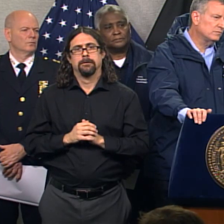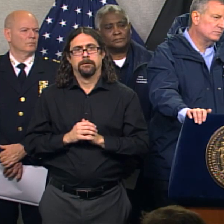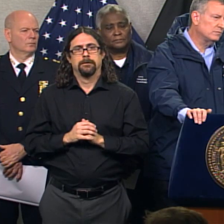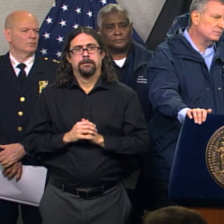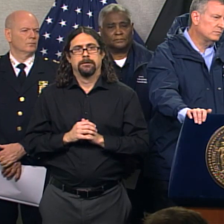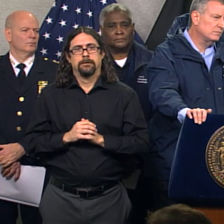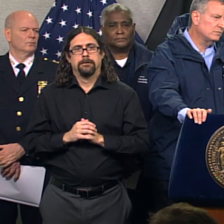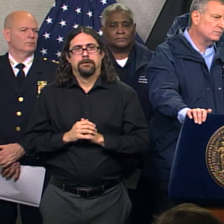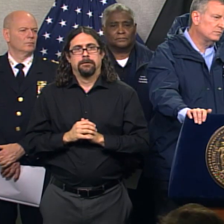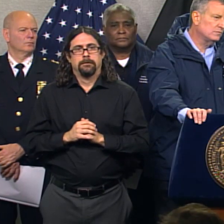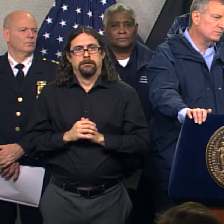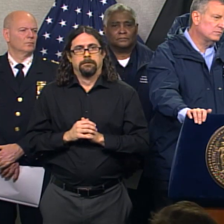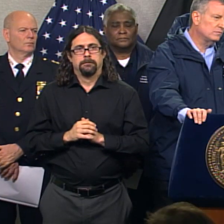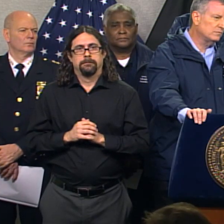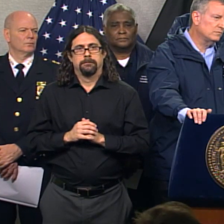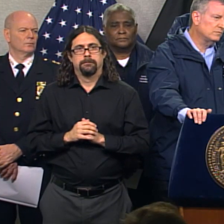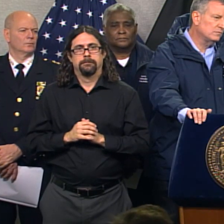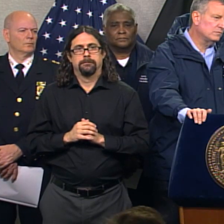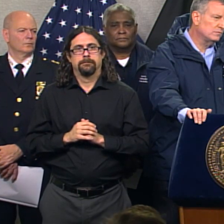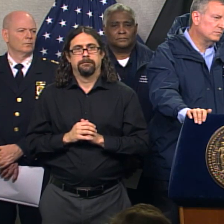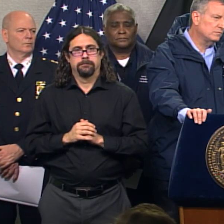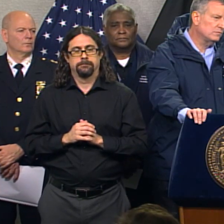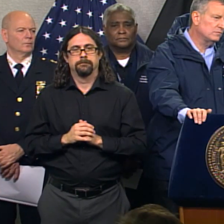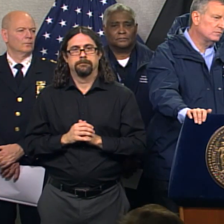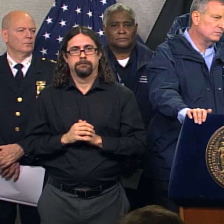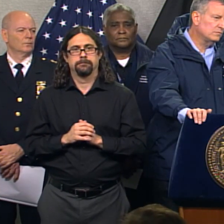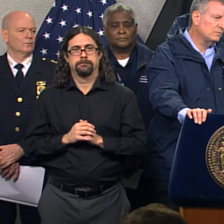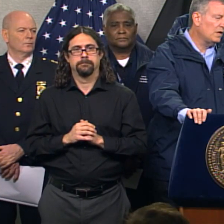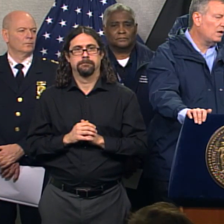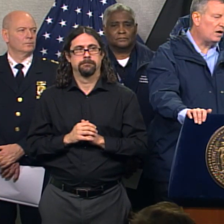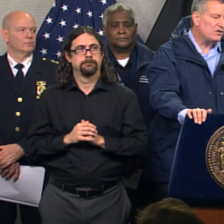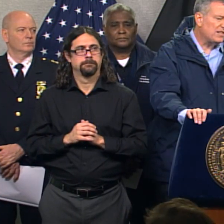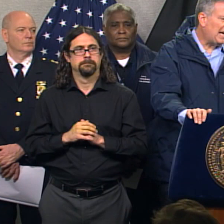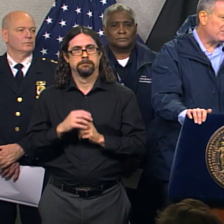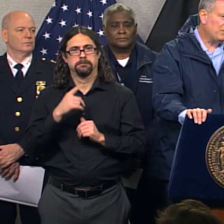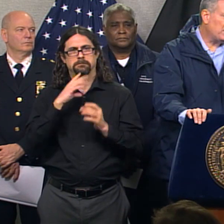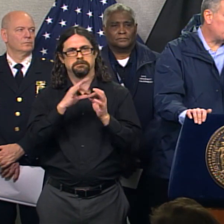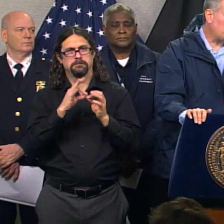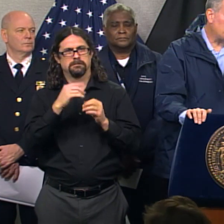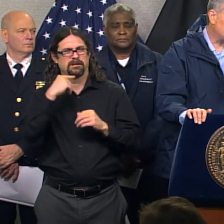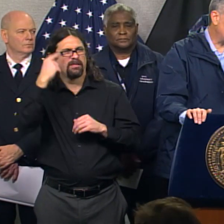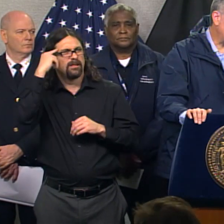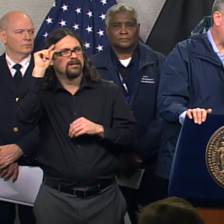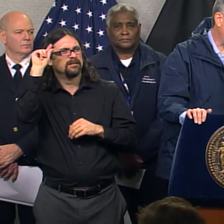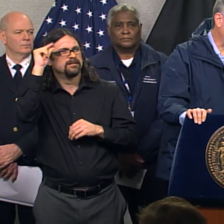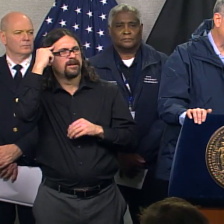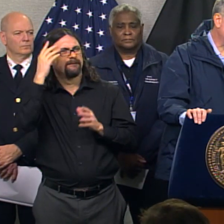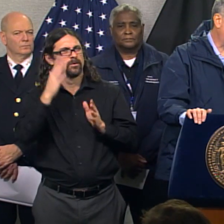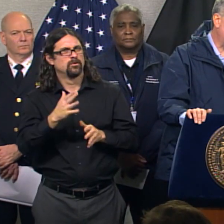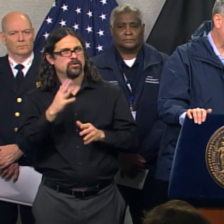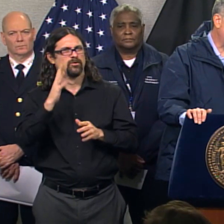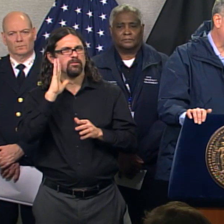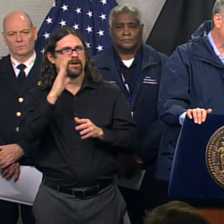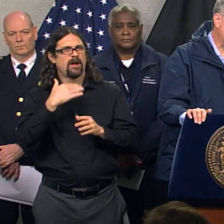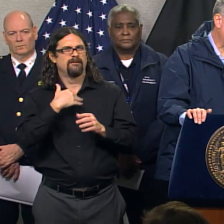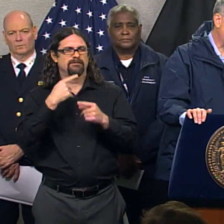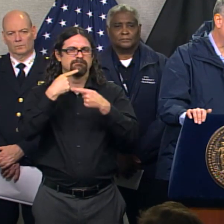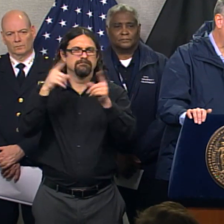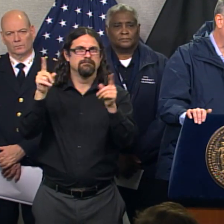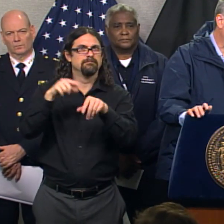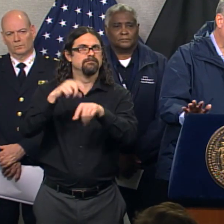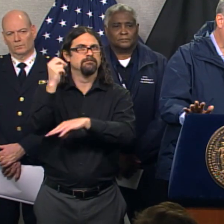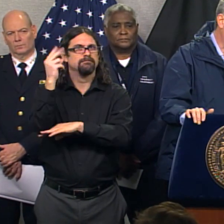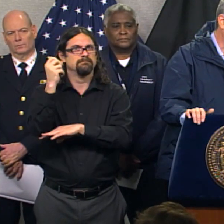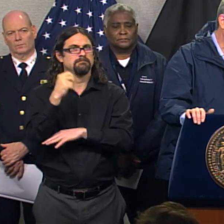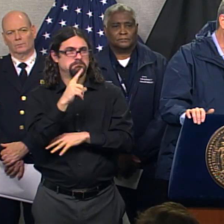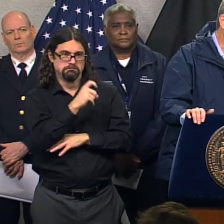been in touch with him, and was there any discussion about appearing jointly today to talk Our about? staffs have been in touch, and everyone's coordinated and on the same page. So we